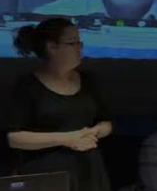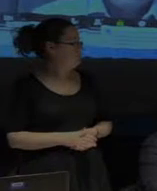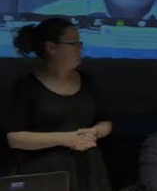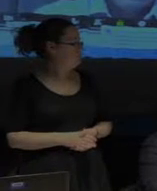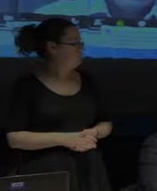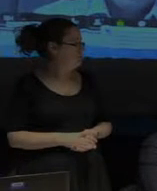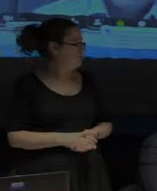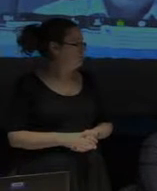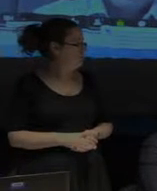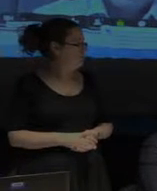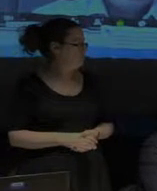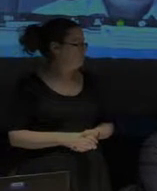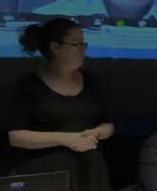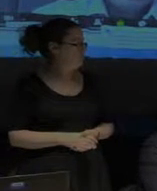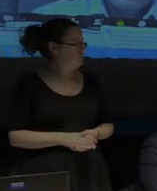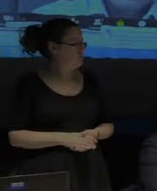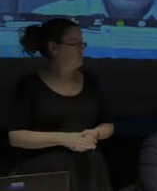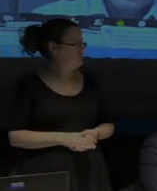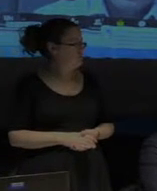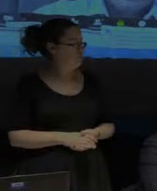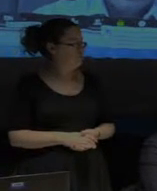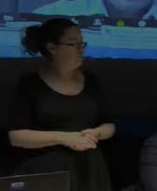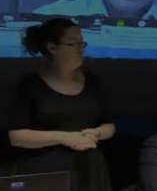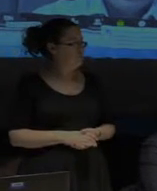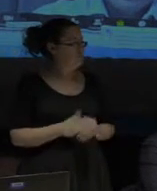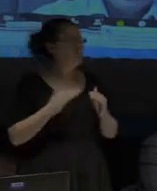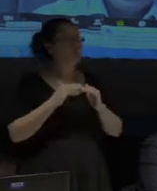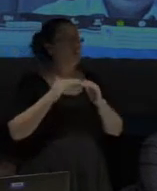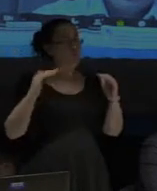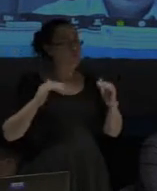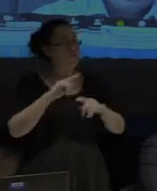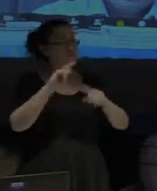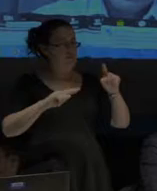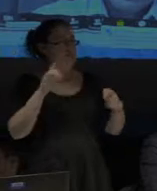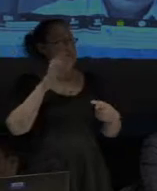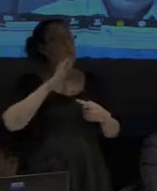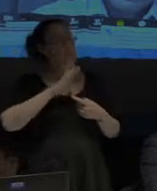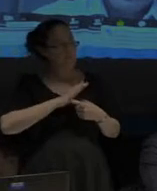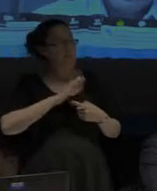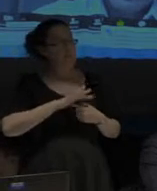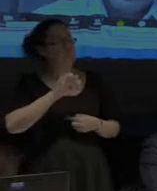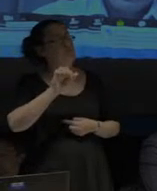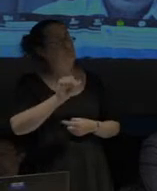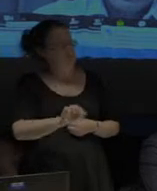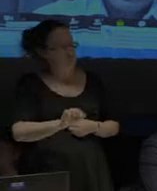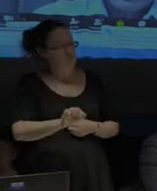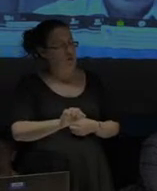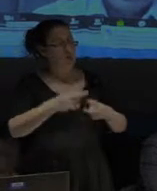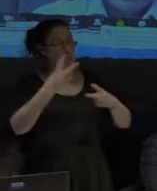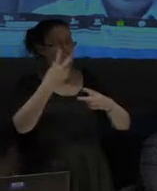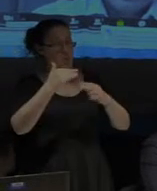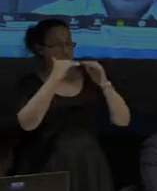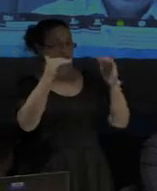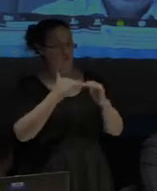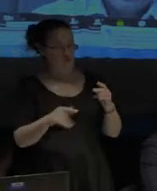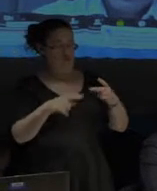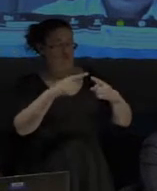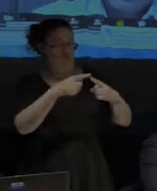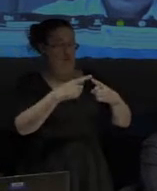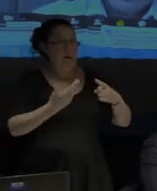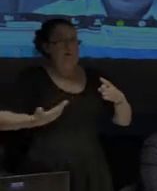Yes, it is important, equality and diversity, because on two levels, there's a business case for it and